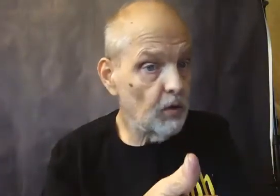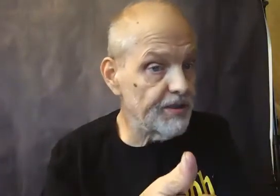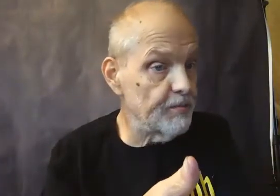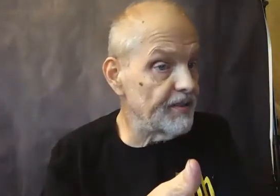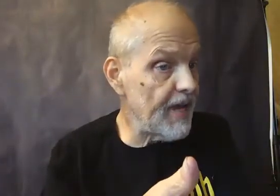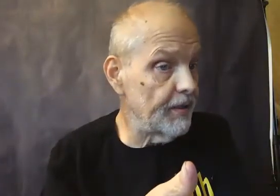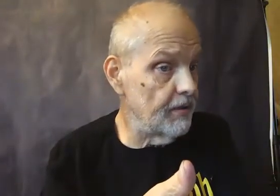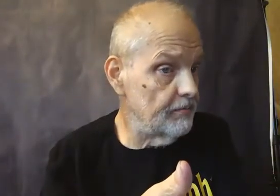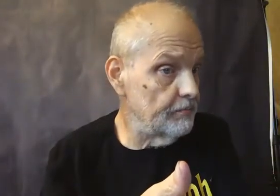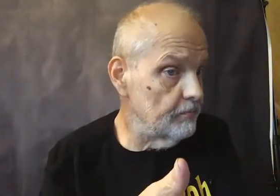What does this mean exactly?